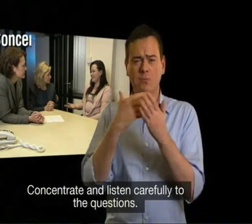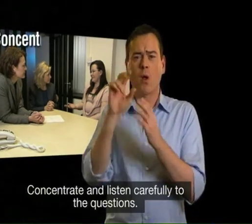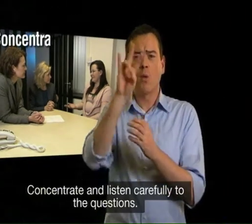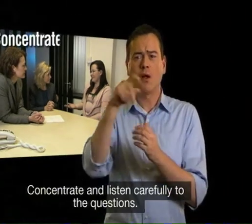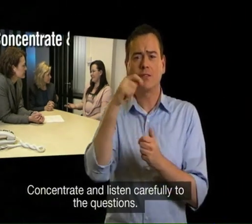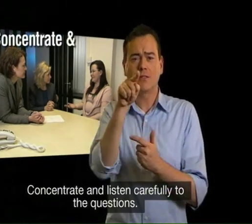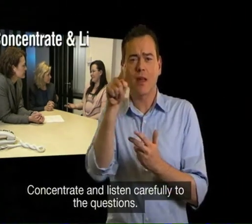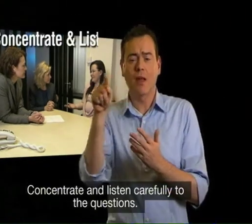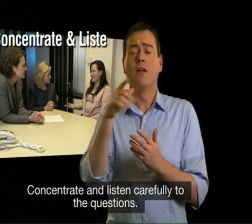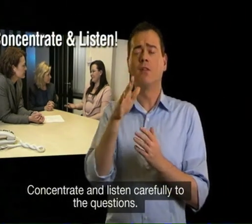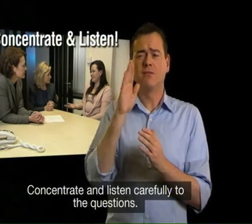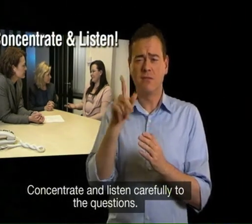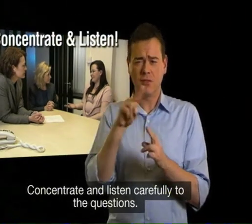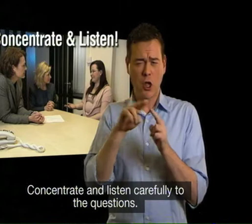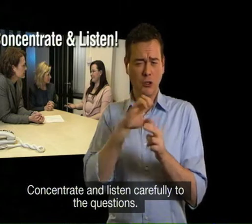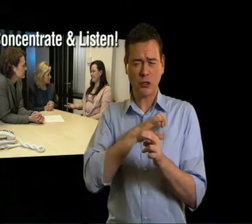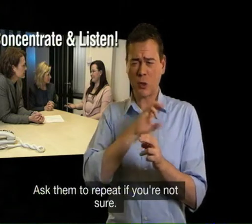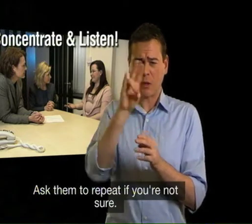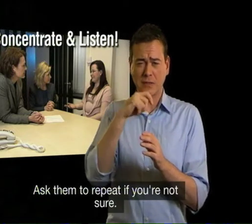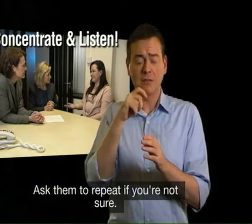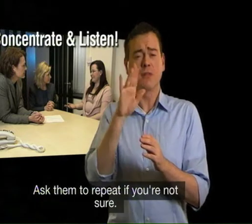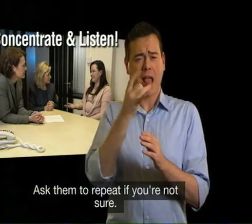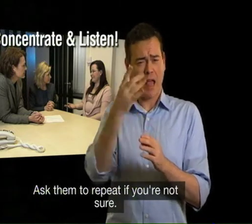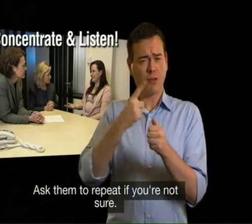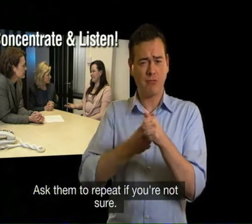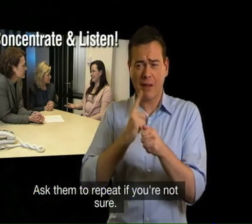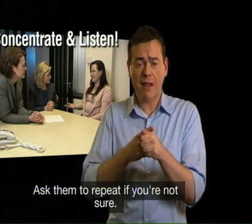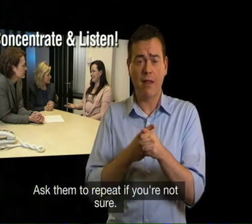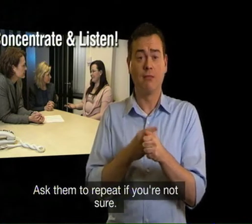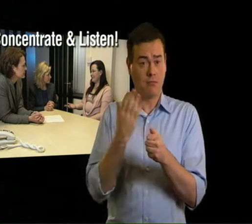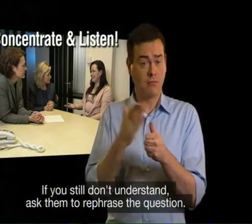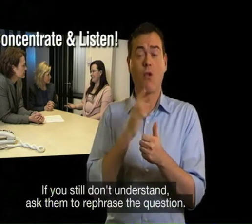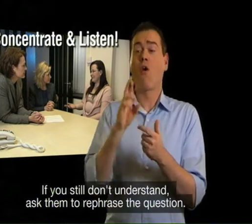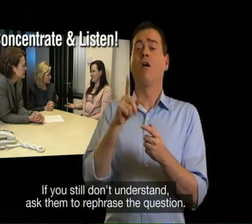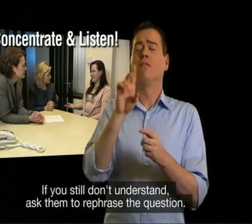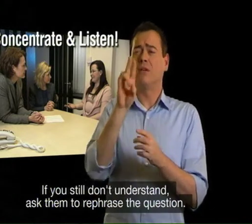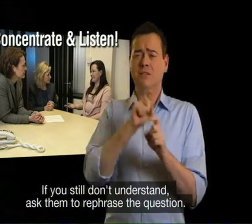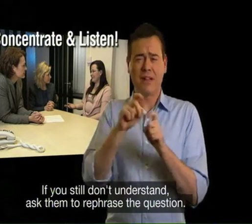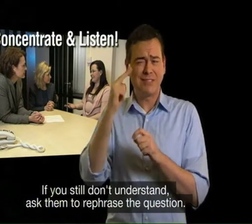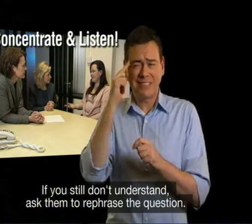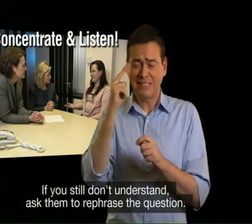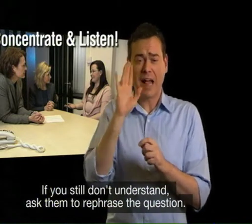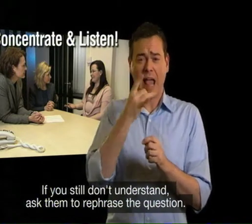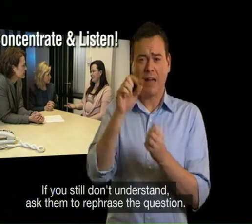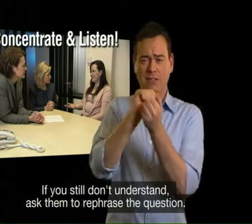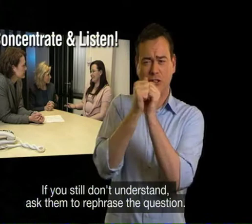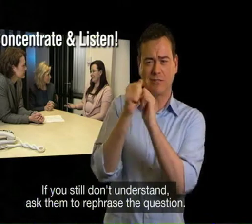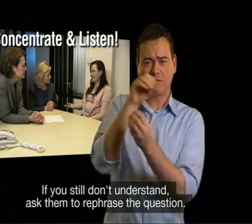Concentrate and listen carefully to the questions. Ask them to repeat if you're not sure. If you still don't understand, ask them to rephrase the